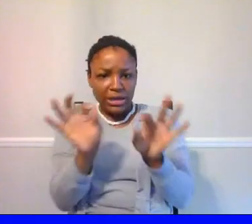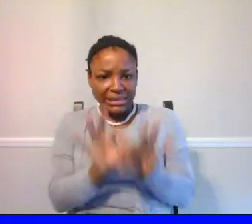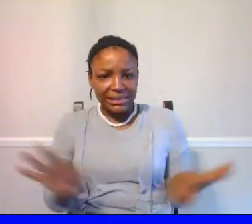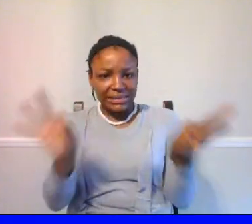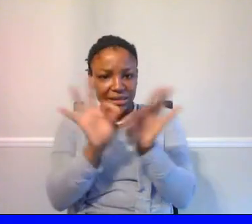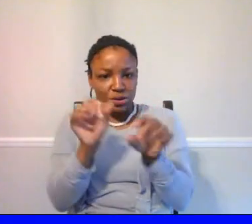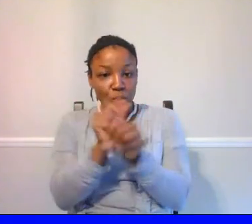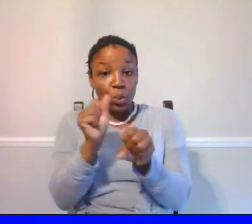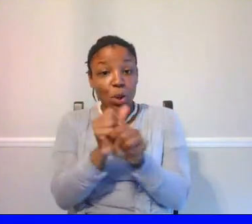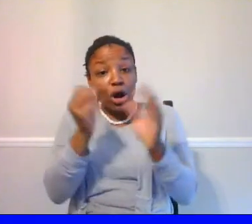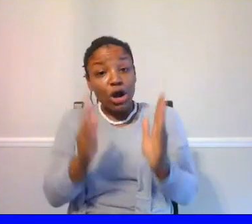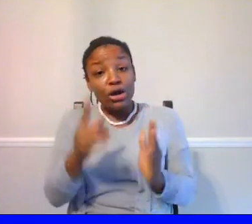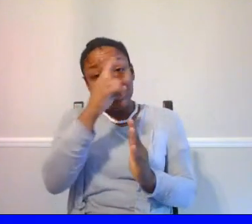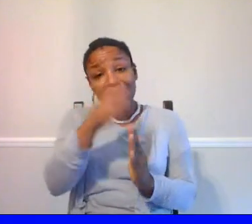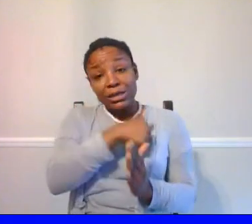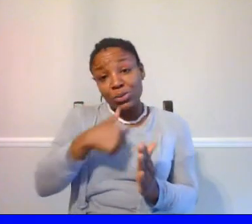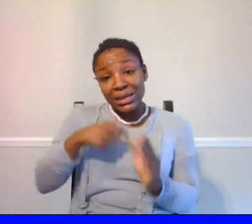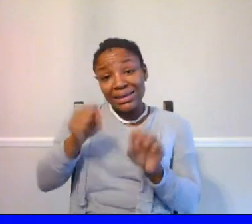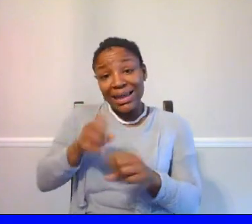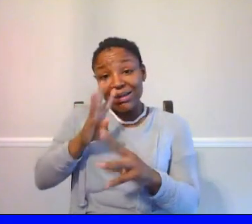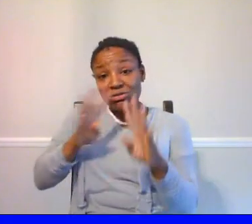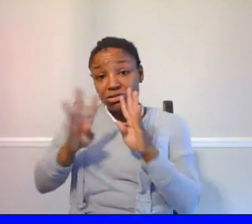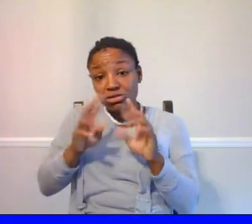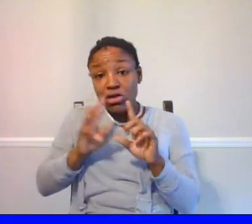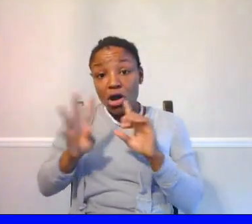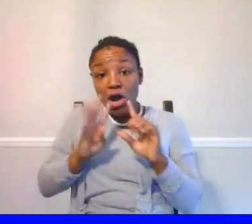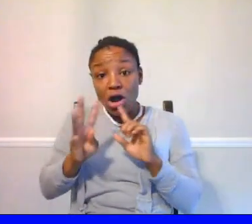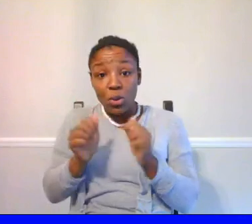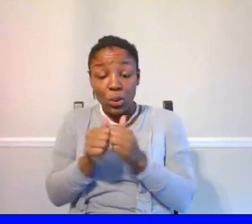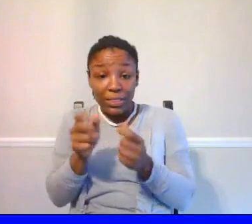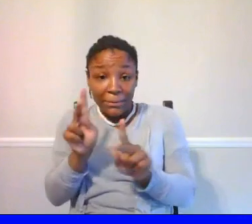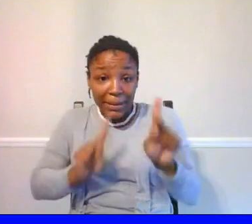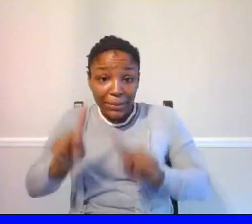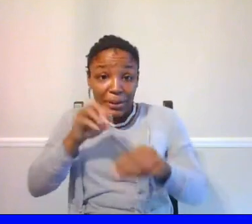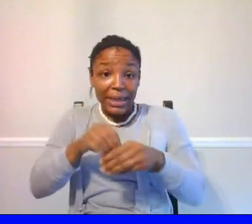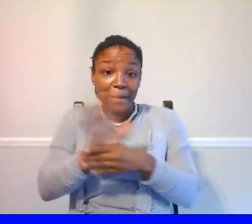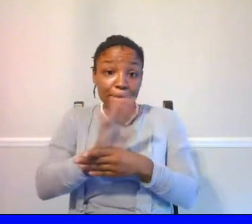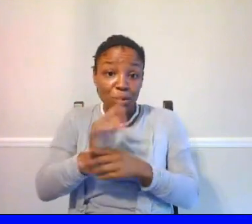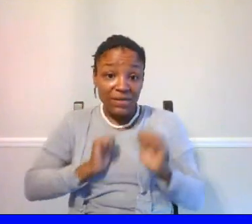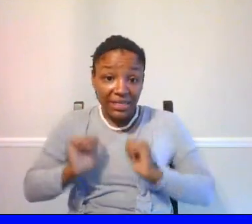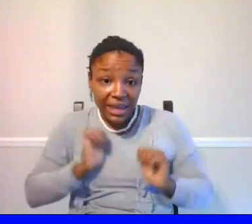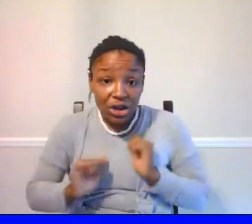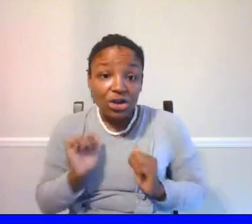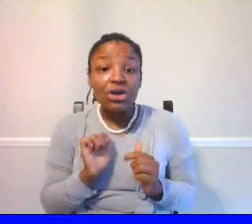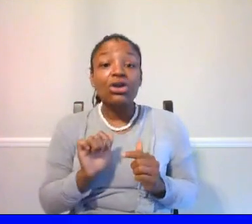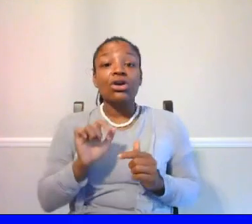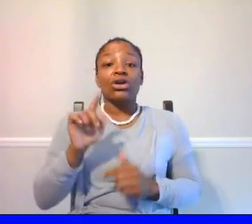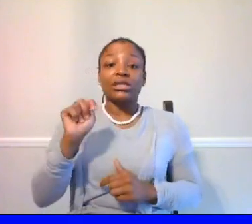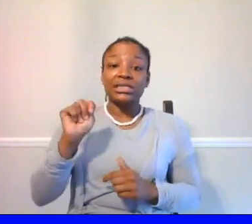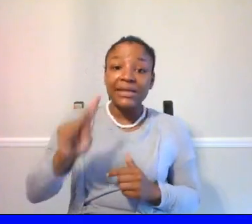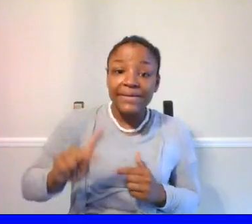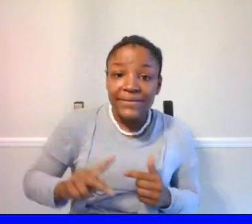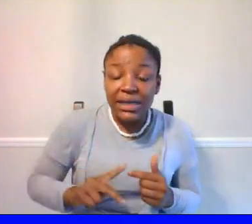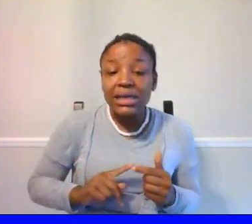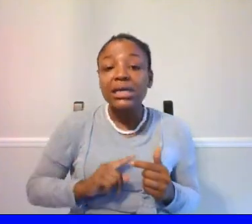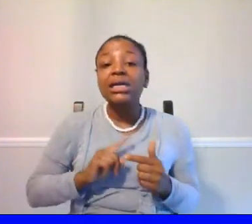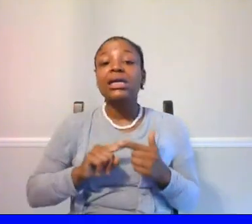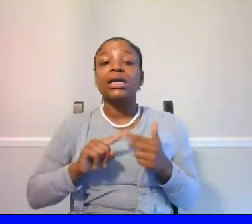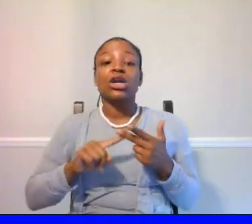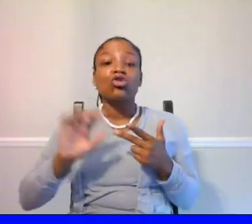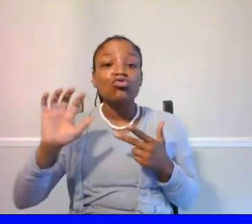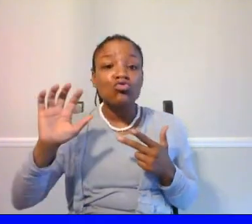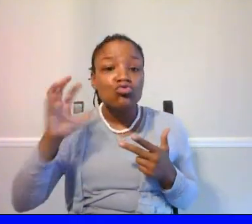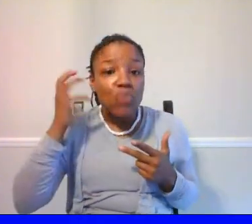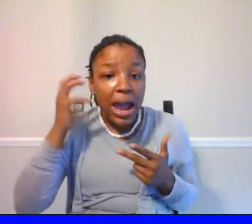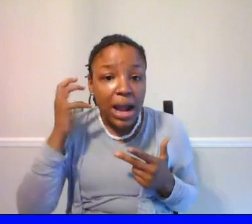we can talk to people not only, you know, in movie theaters or through television and on radios or